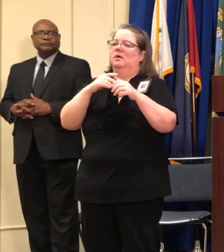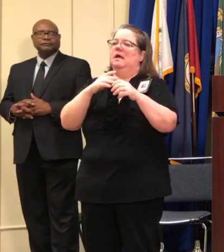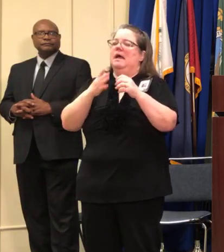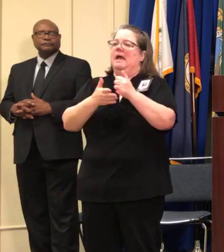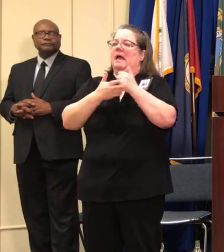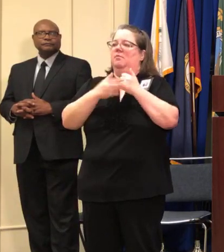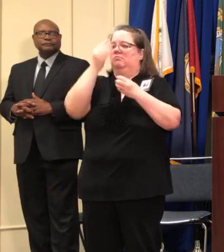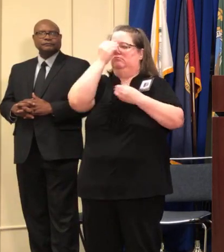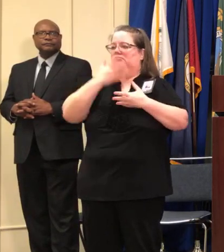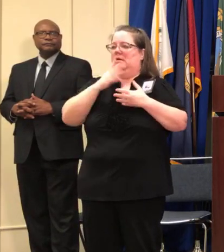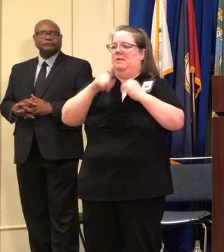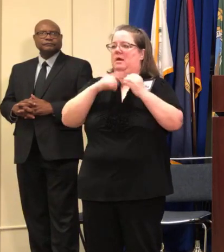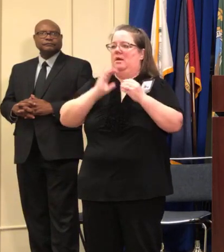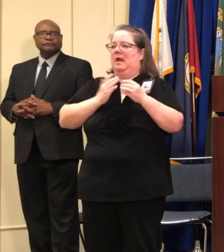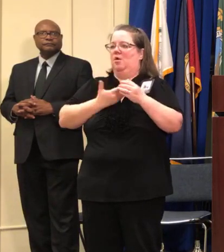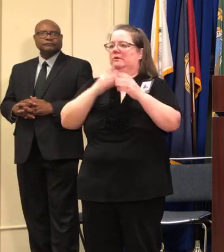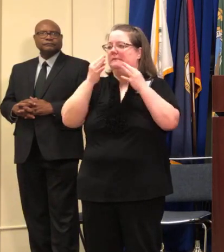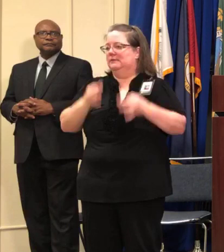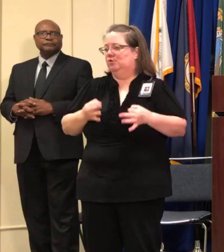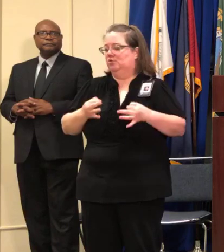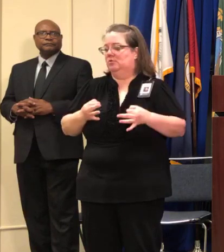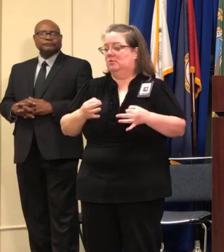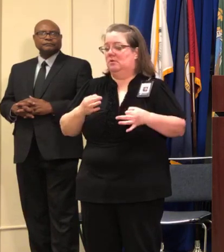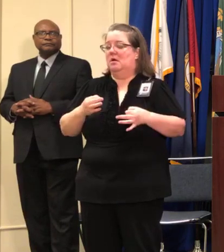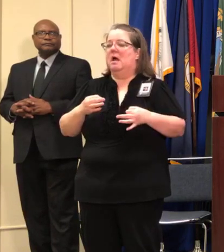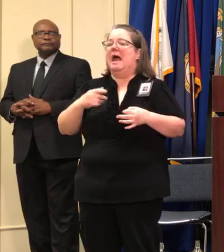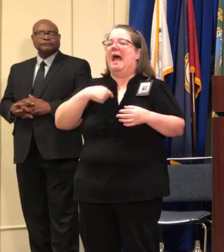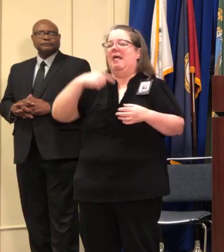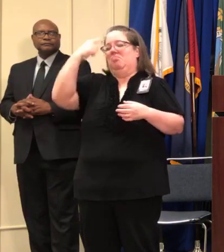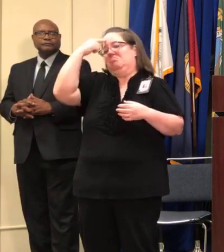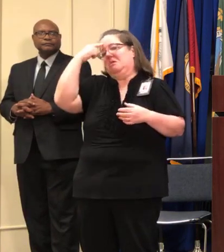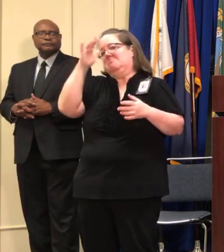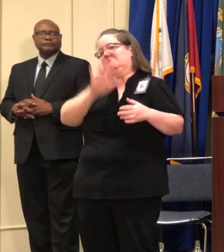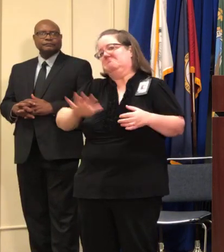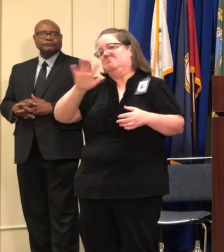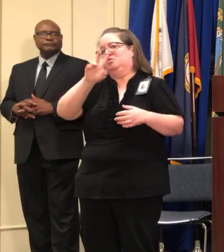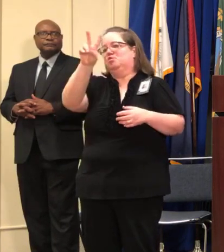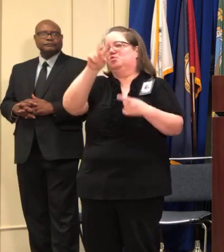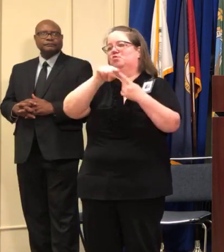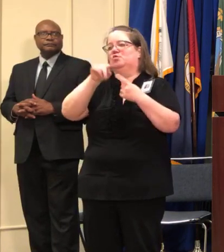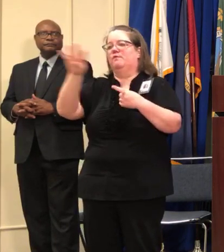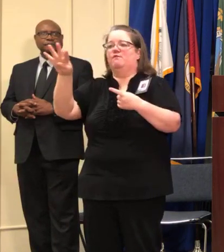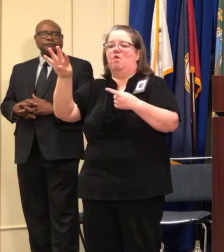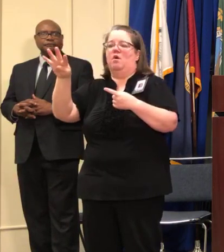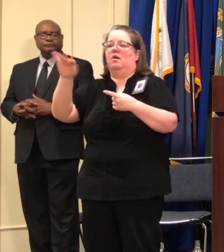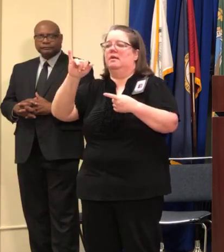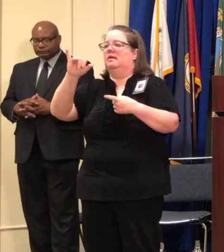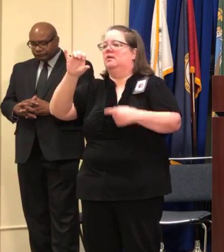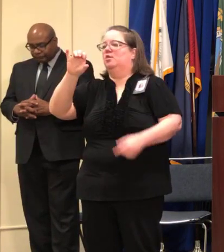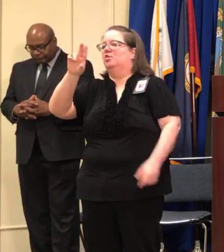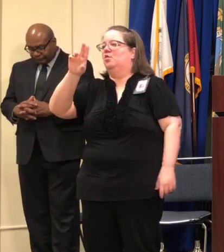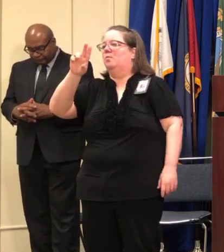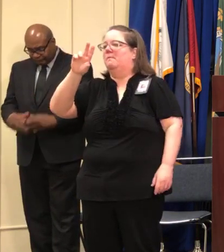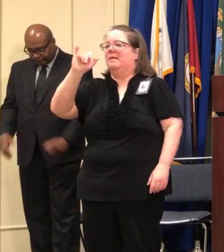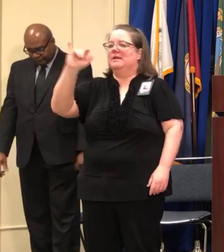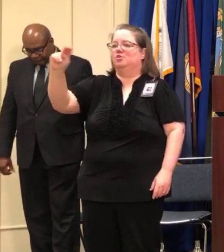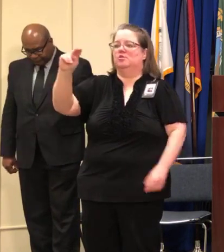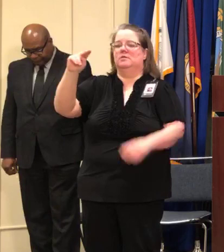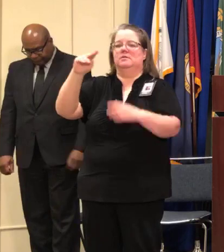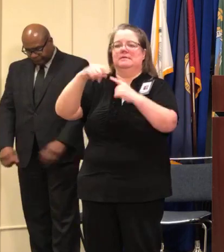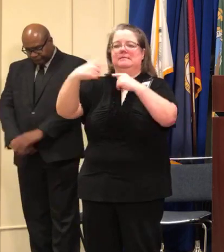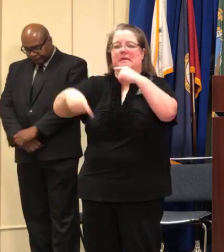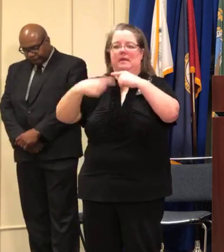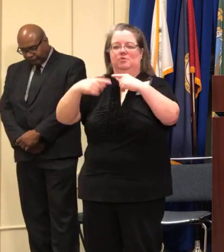From my perspective, I've been consistent that I think it'll take 2 to 4 incubation cycles to be able to see the impact of some of